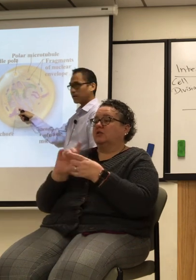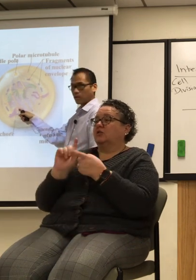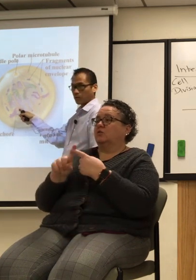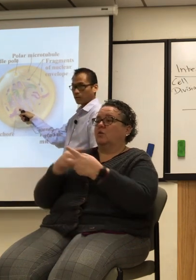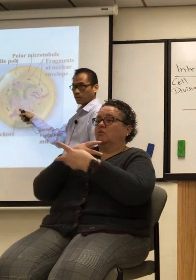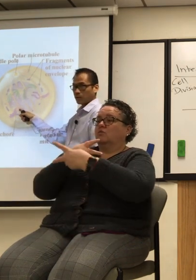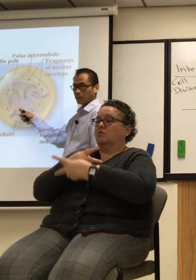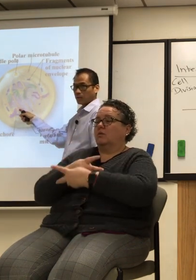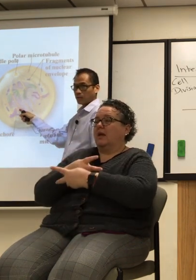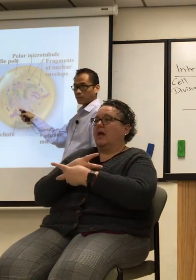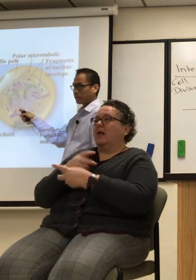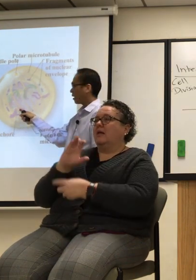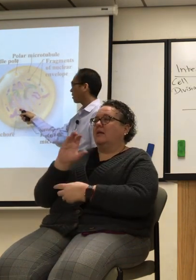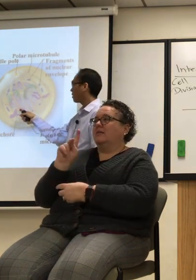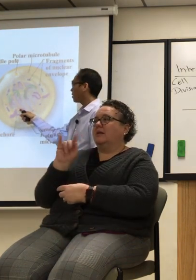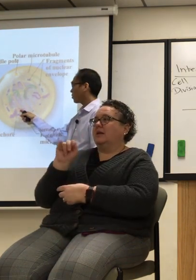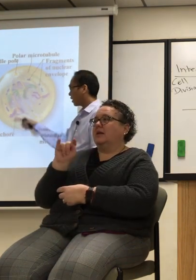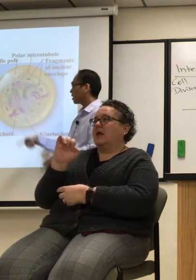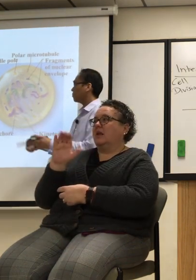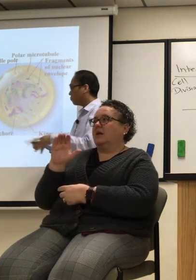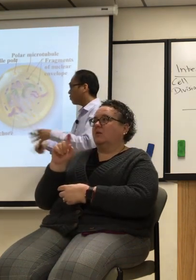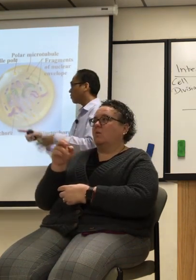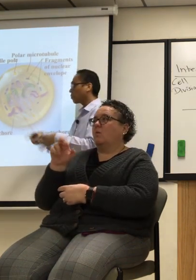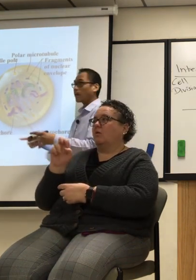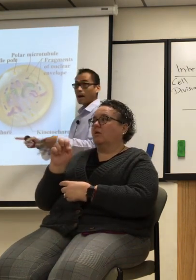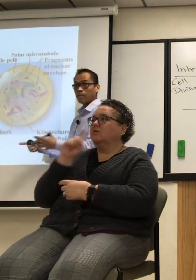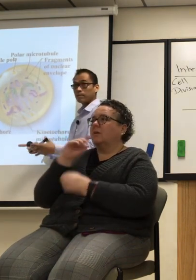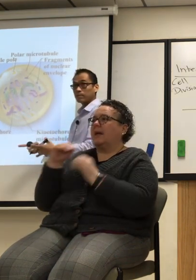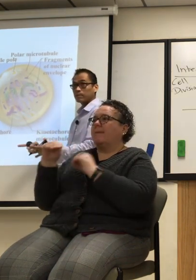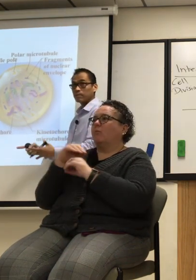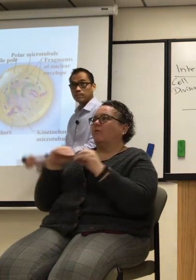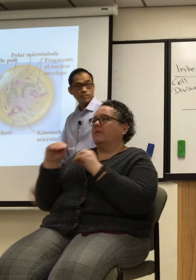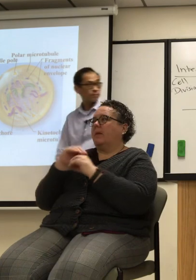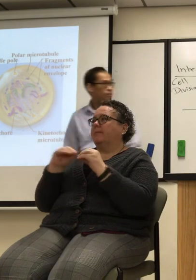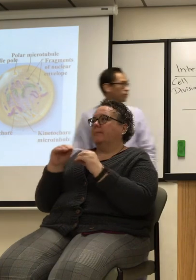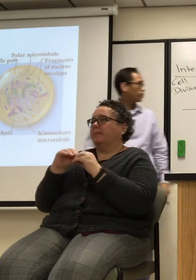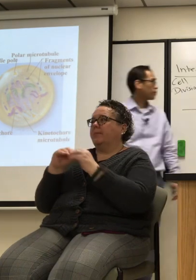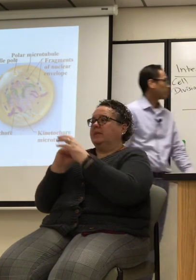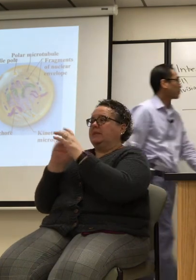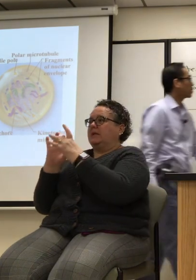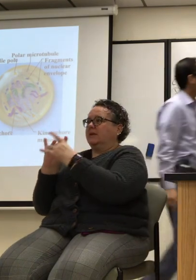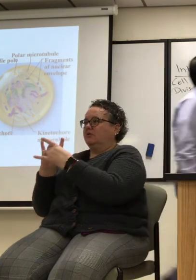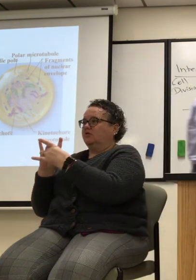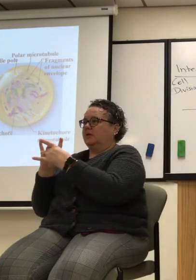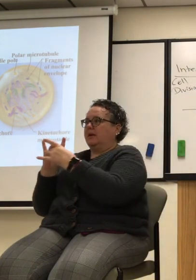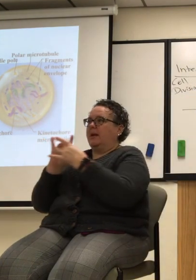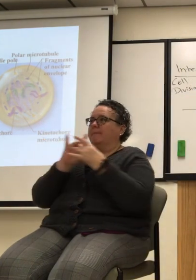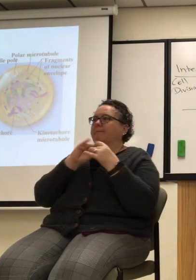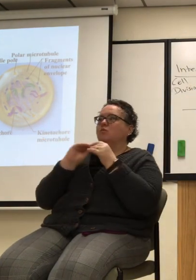at the kinetochore, okay? So it can move them around.